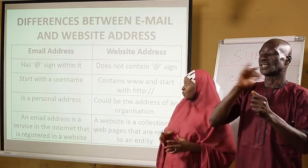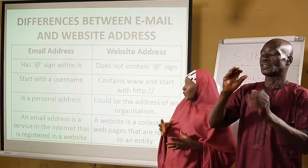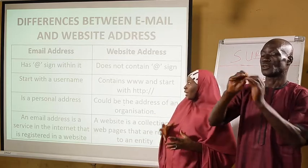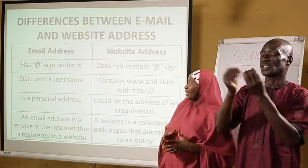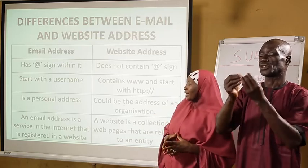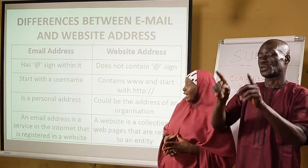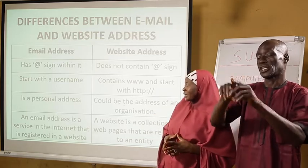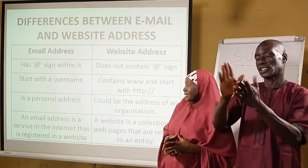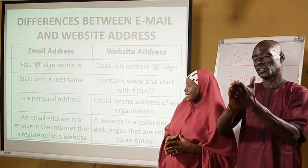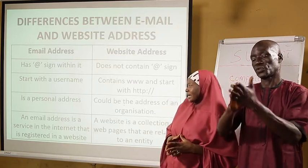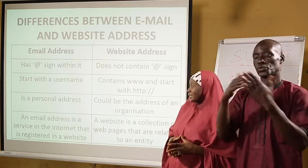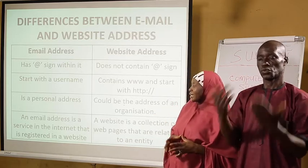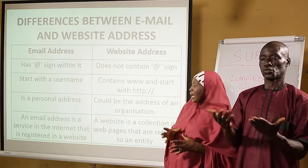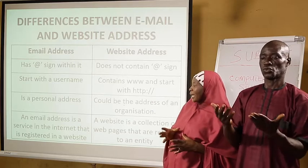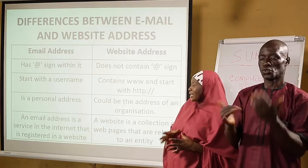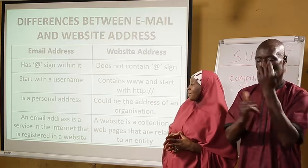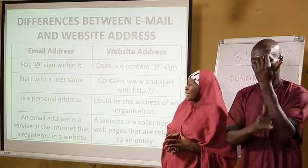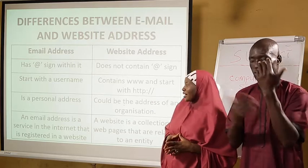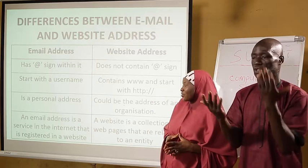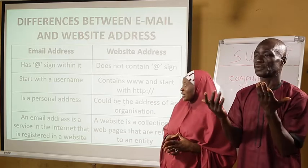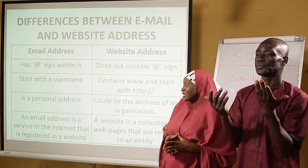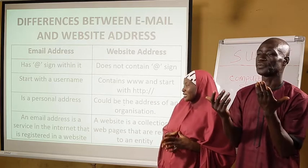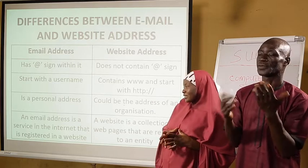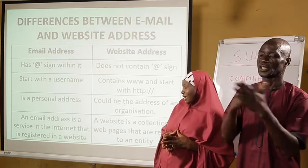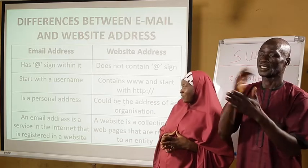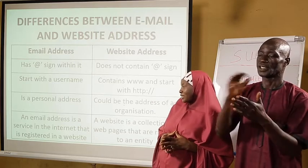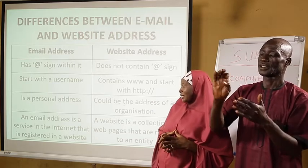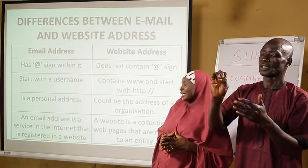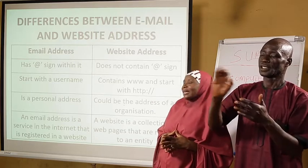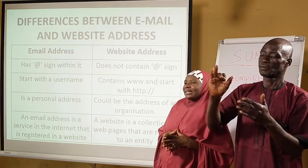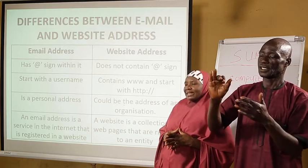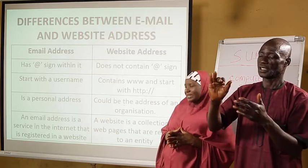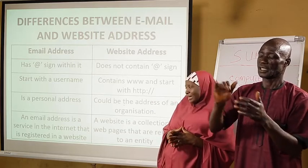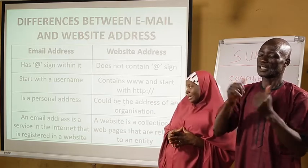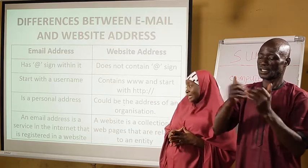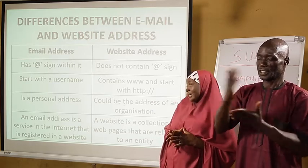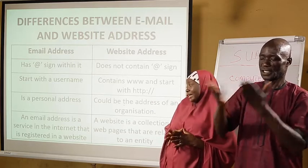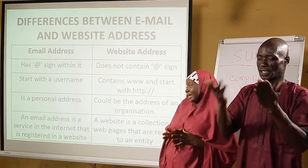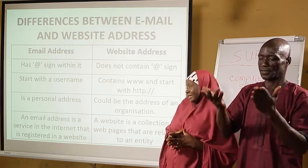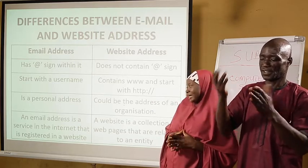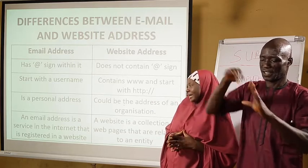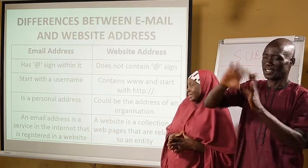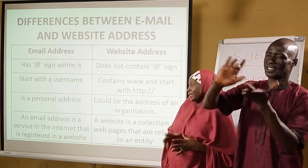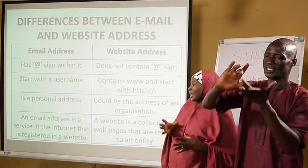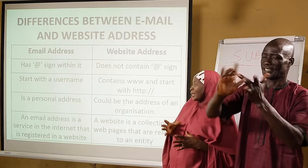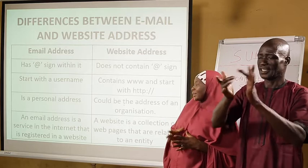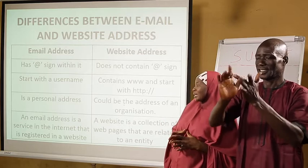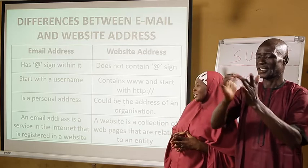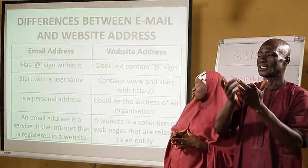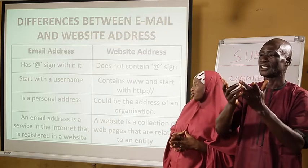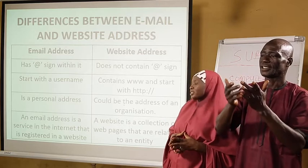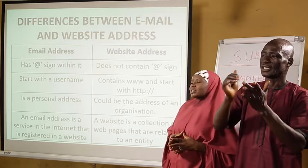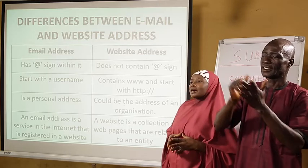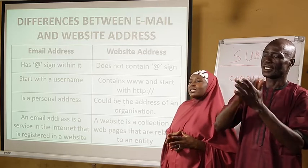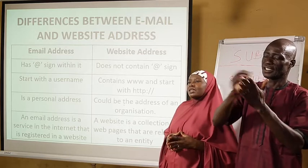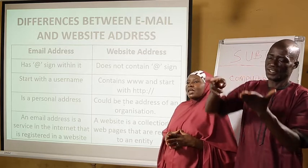organization. The next is that an email address is a service in the internet that